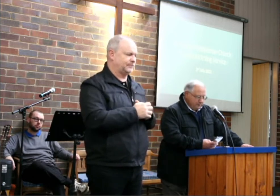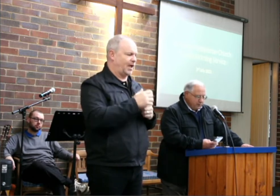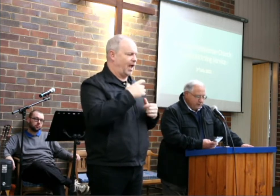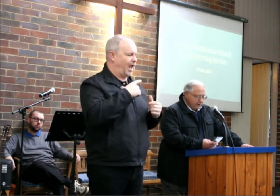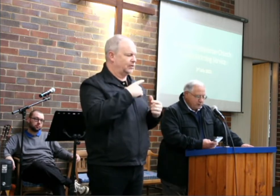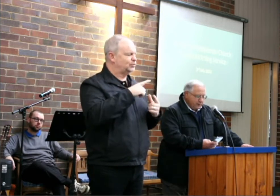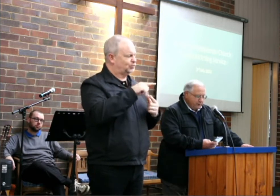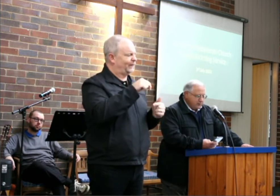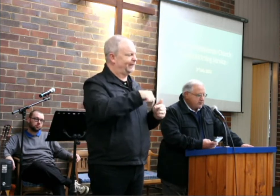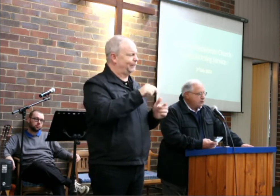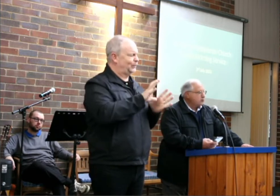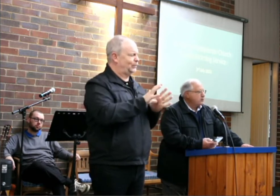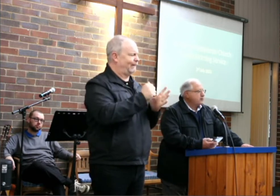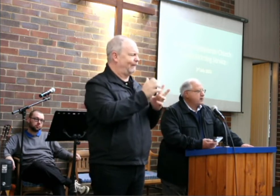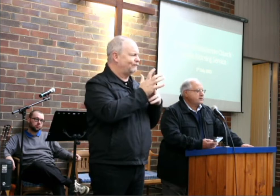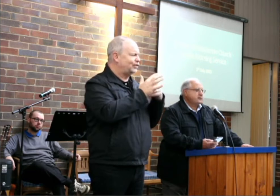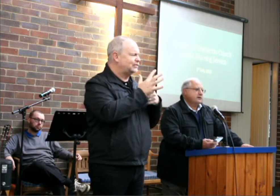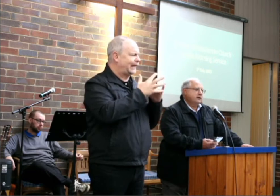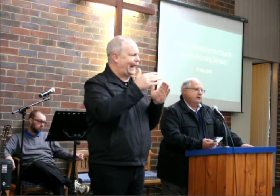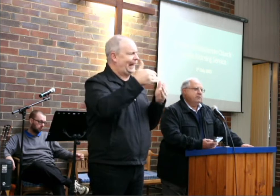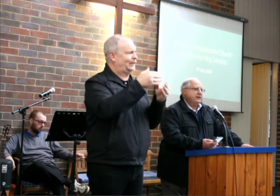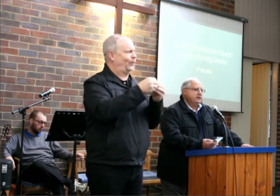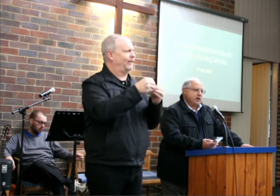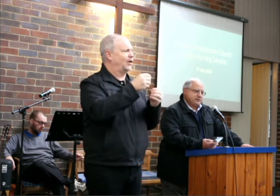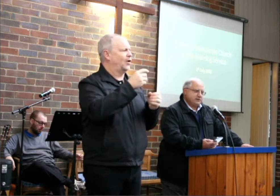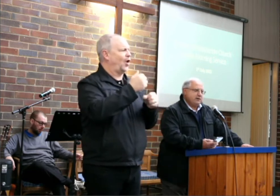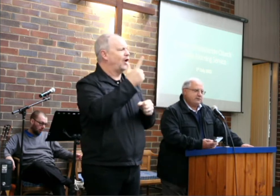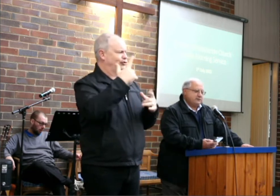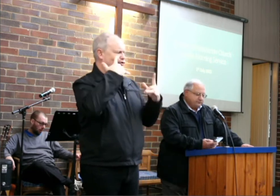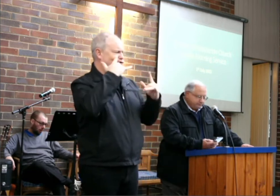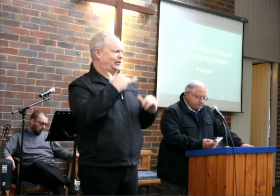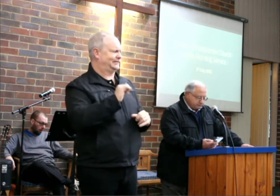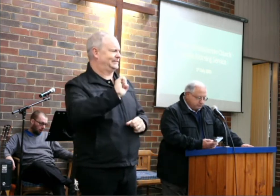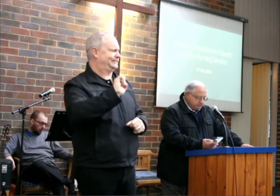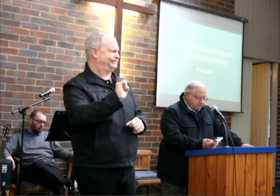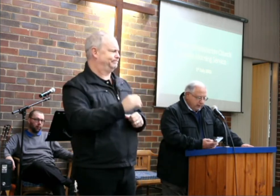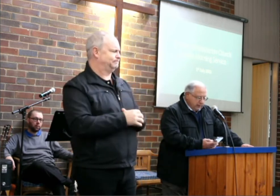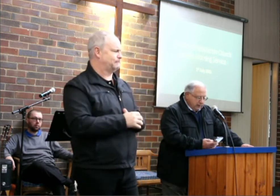that because it has got a verse to do with God being just to God.